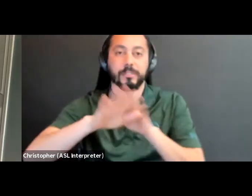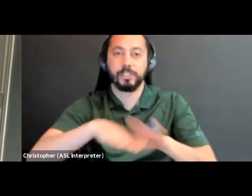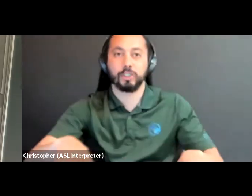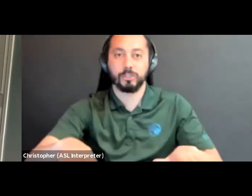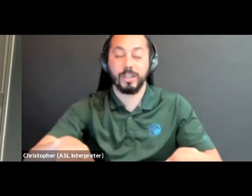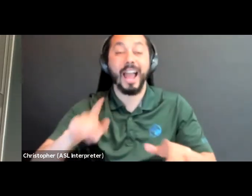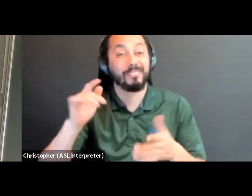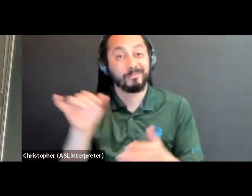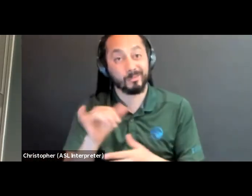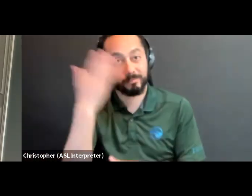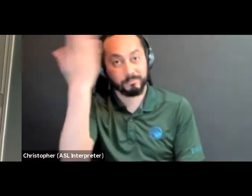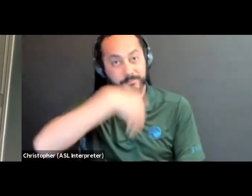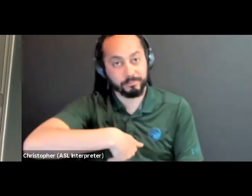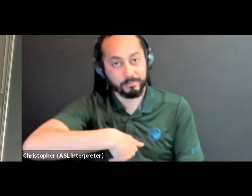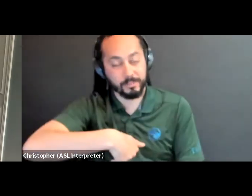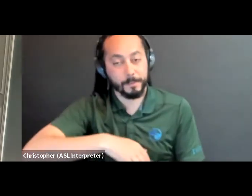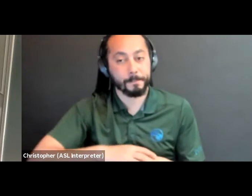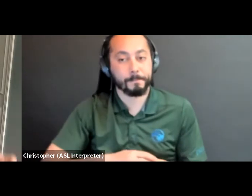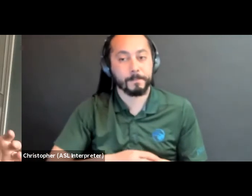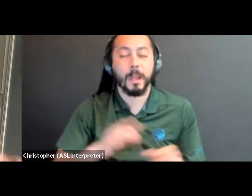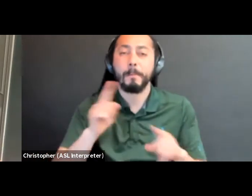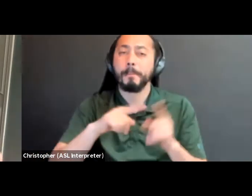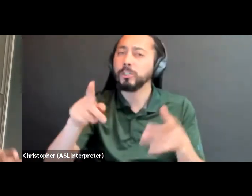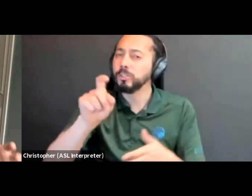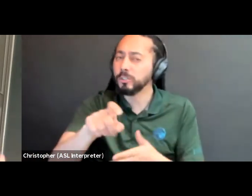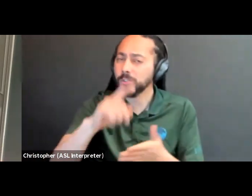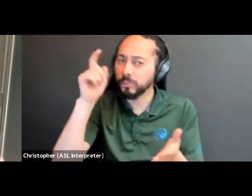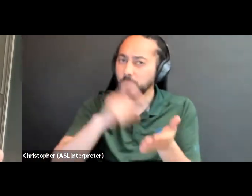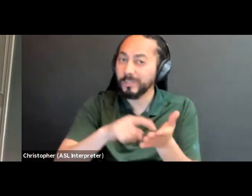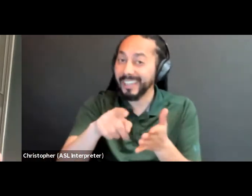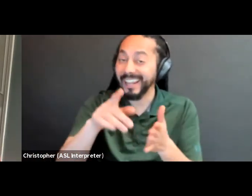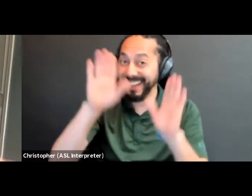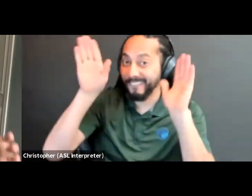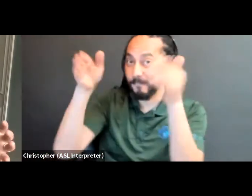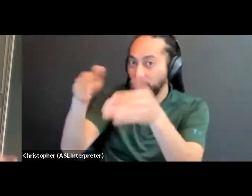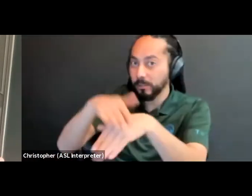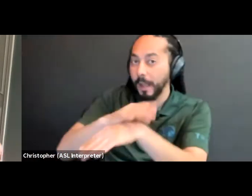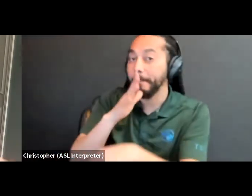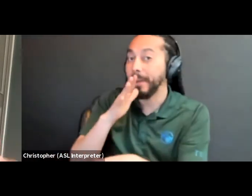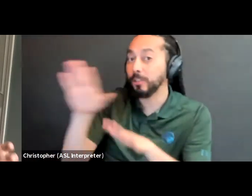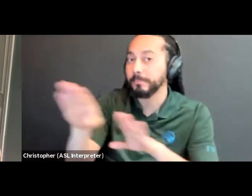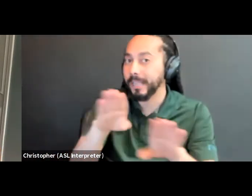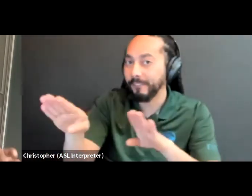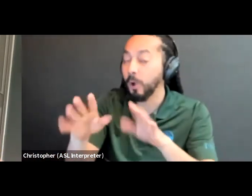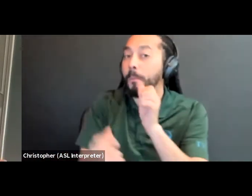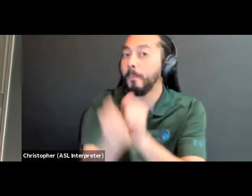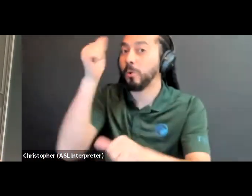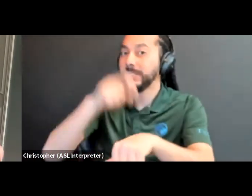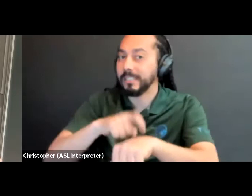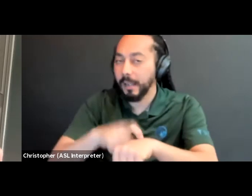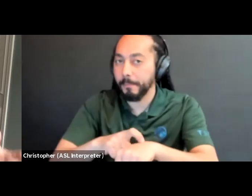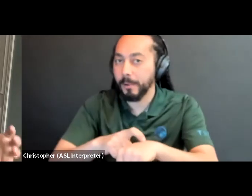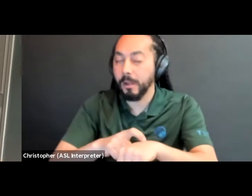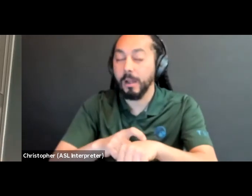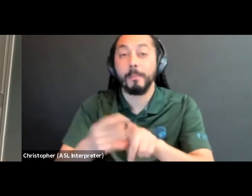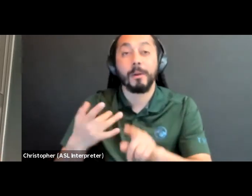And it should be noted that even though the focus is on the mother's behavior in those cases, in most cases, the professionals involved in